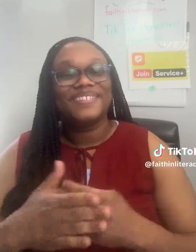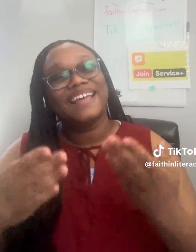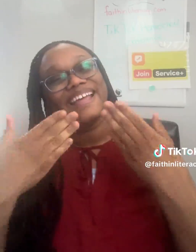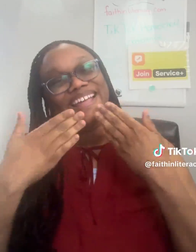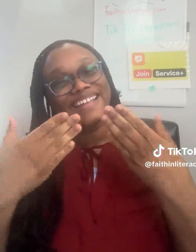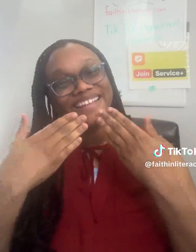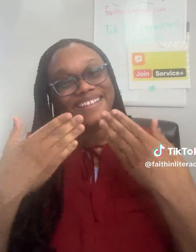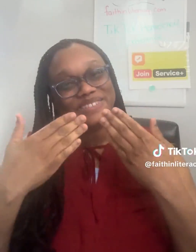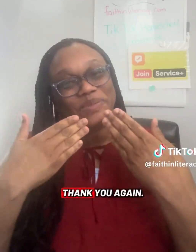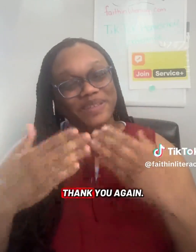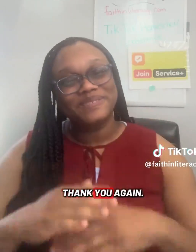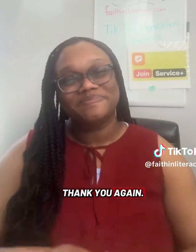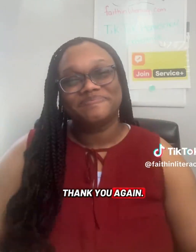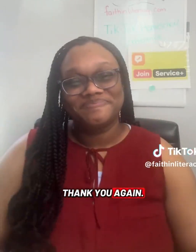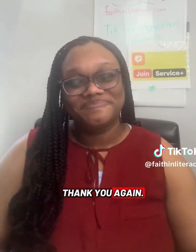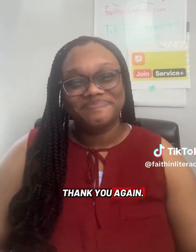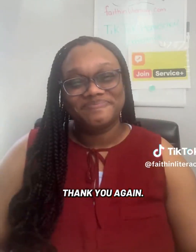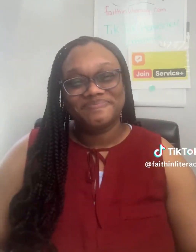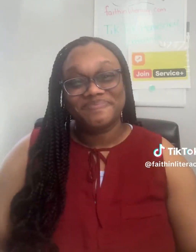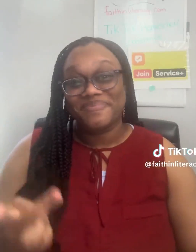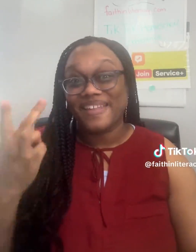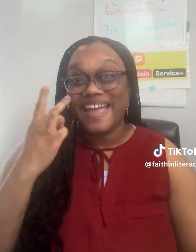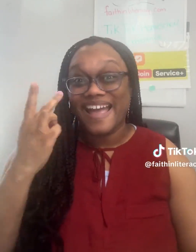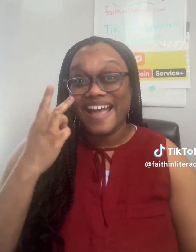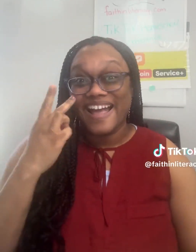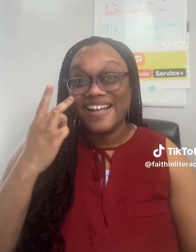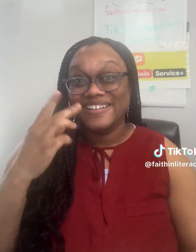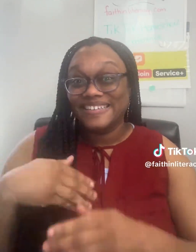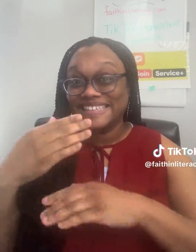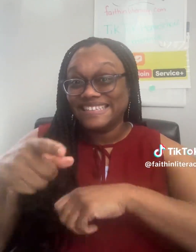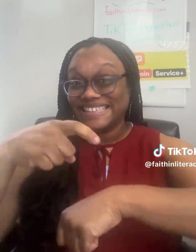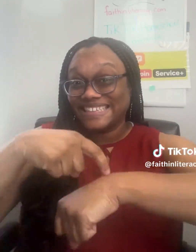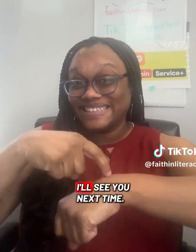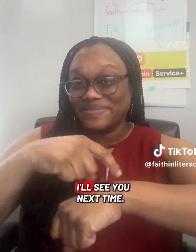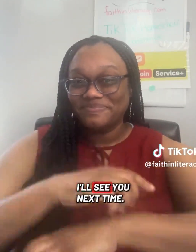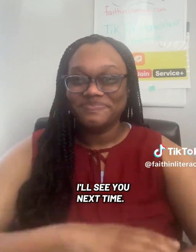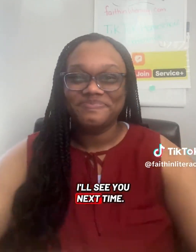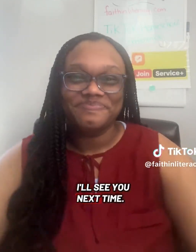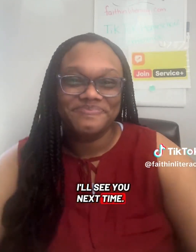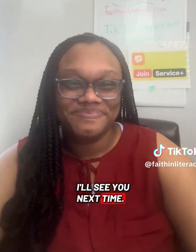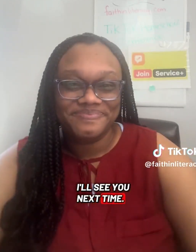Thank you again. I'll see you next time.